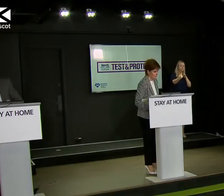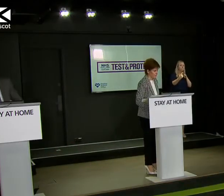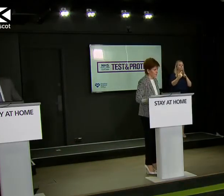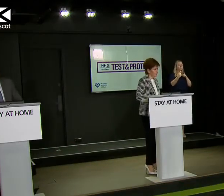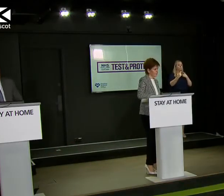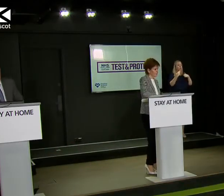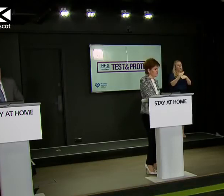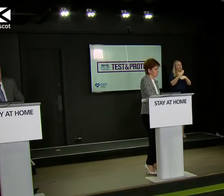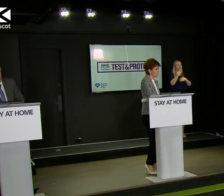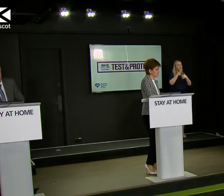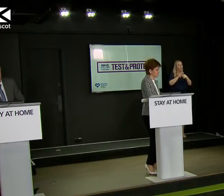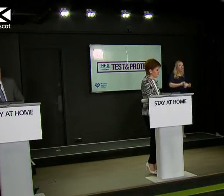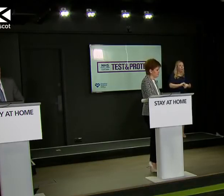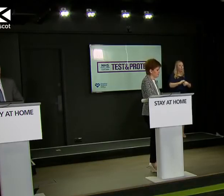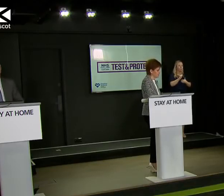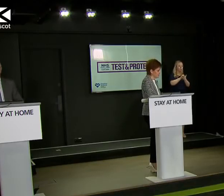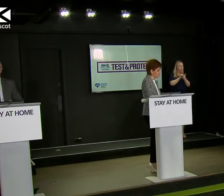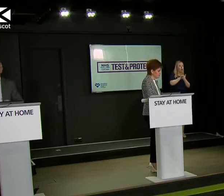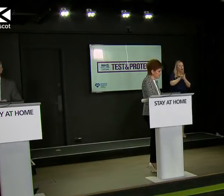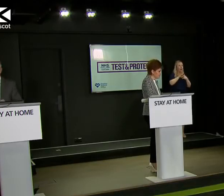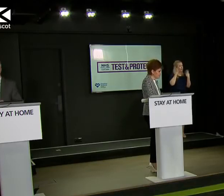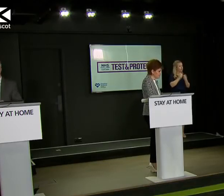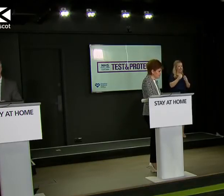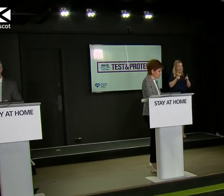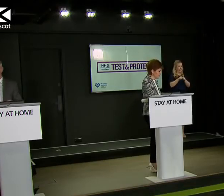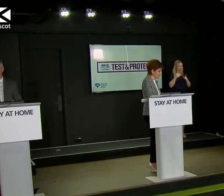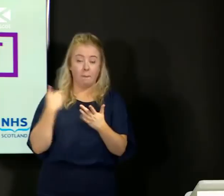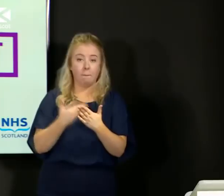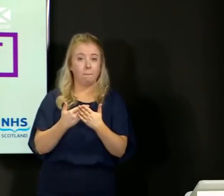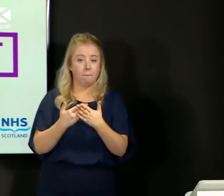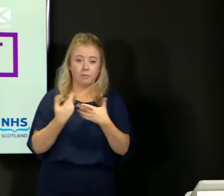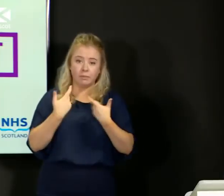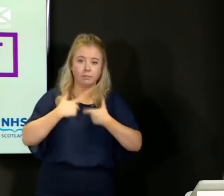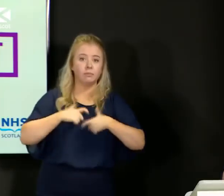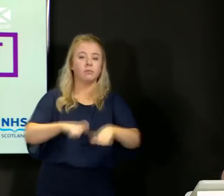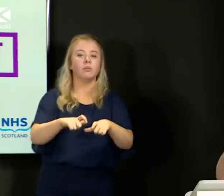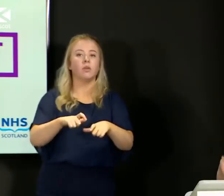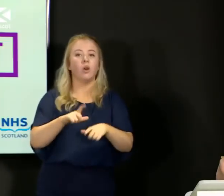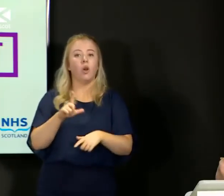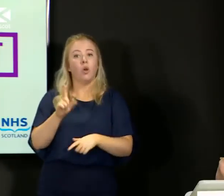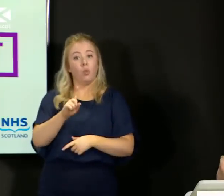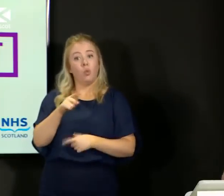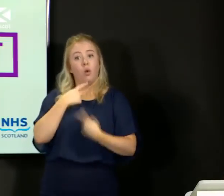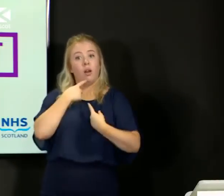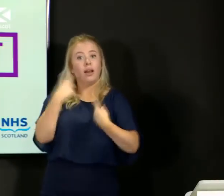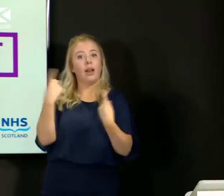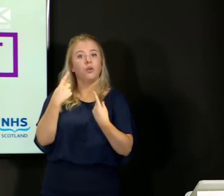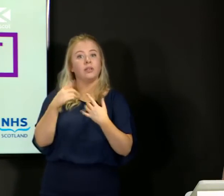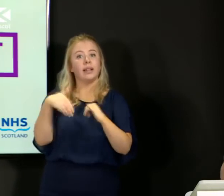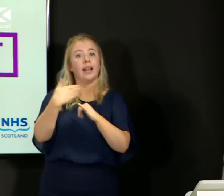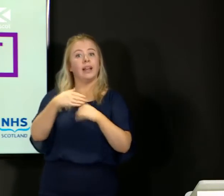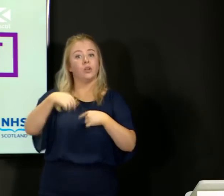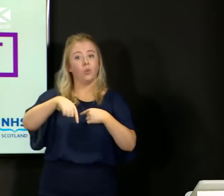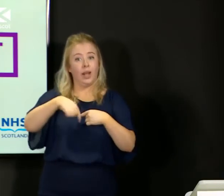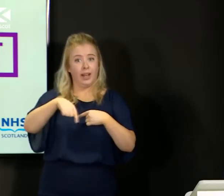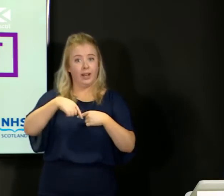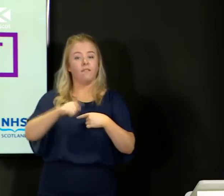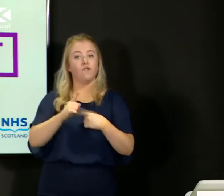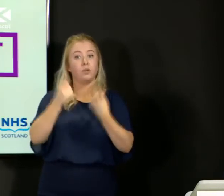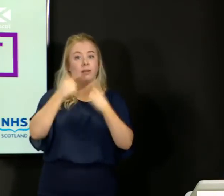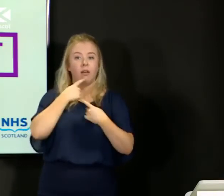wash your hands. So all of that will still be there. And therefore, whatever the First Minister announces at the end of the week, that gradual